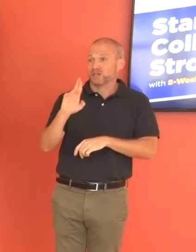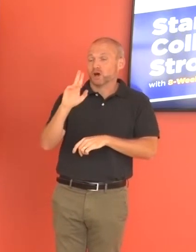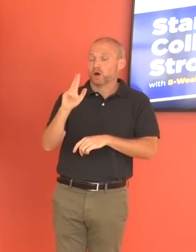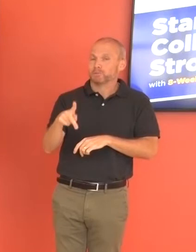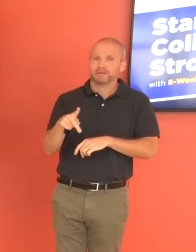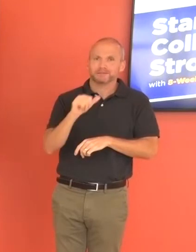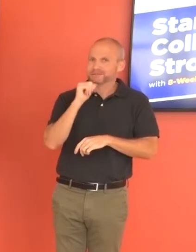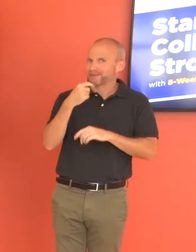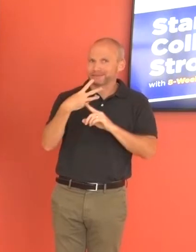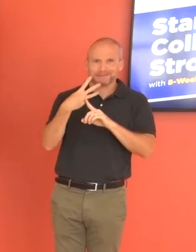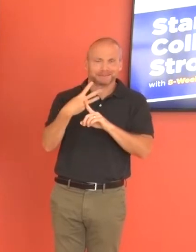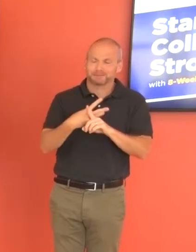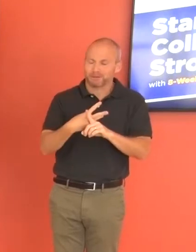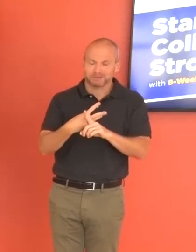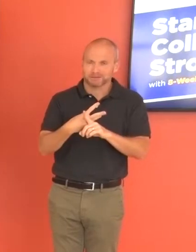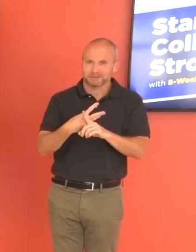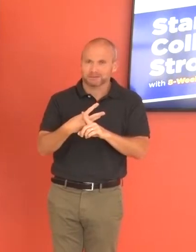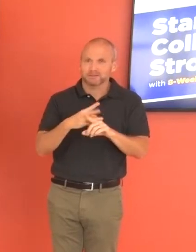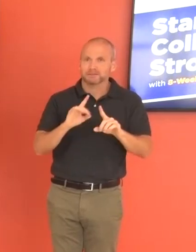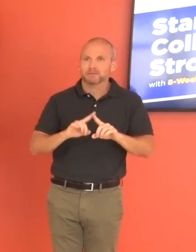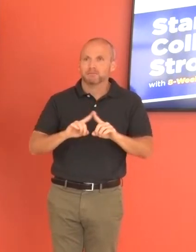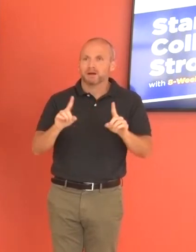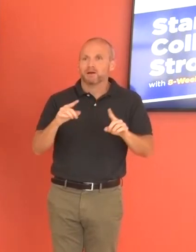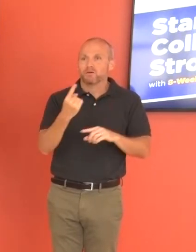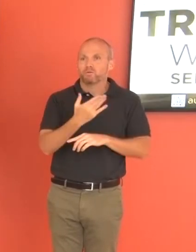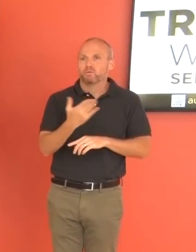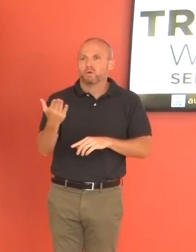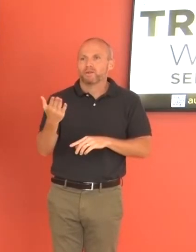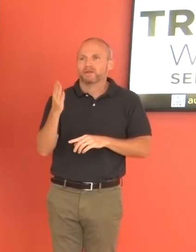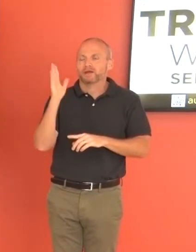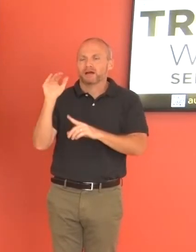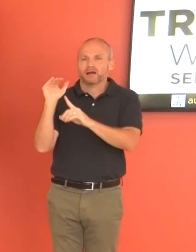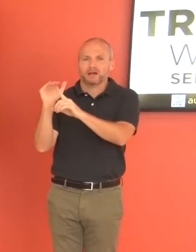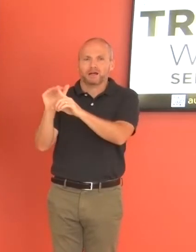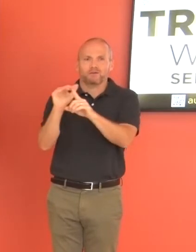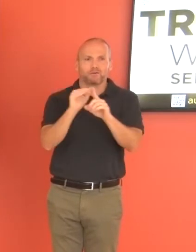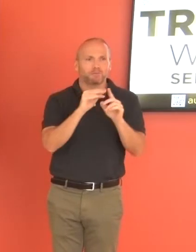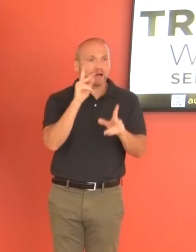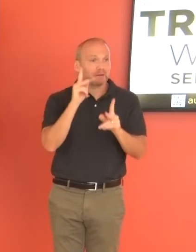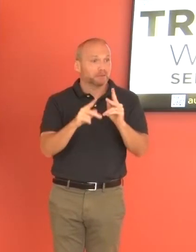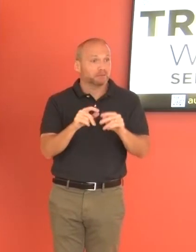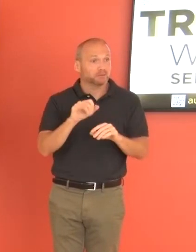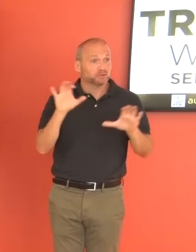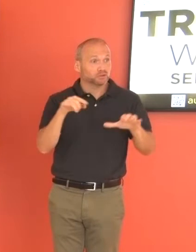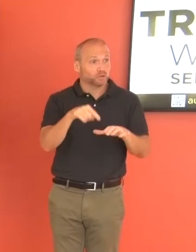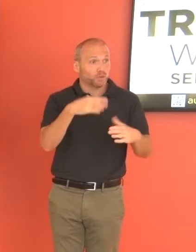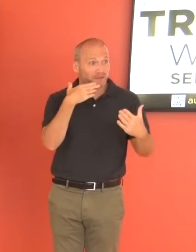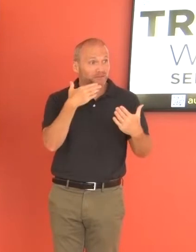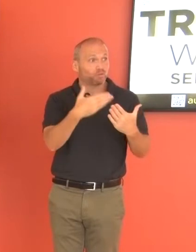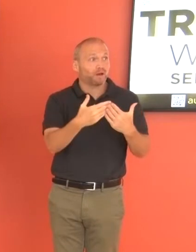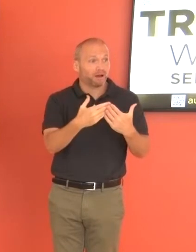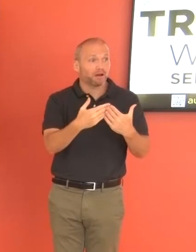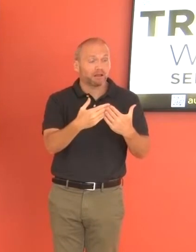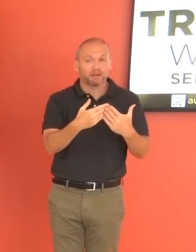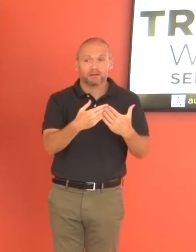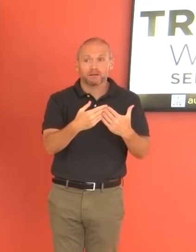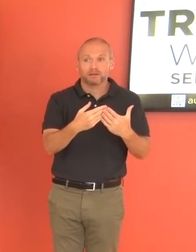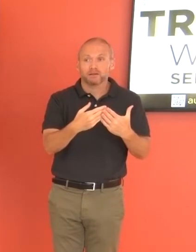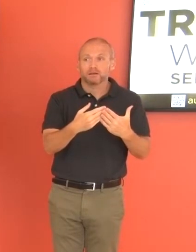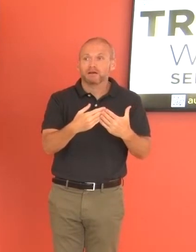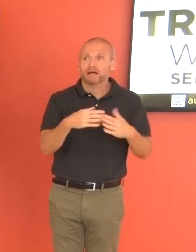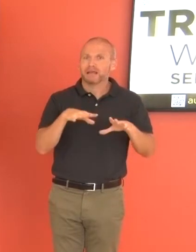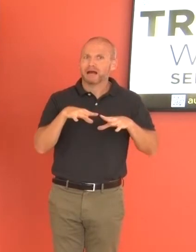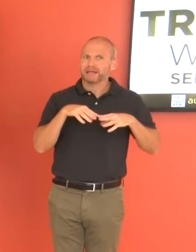not 6 months, but there's one thing that I remind people, for us to do this well, and you know, I take Dr. Rhodes'